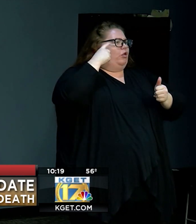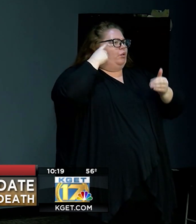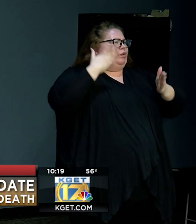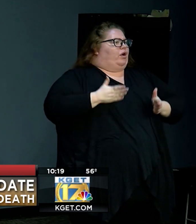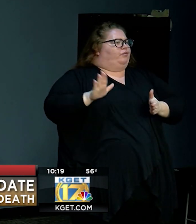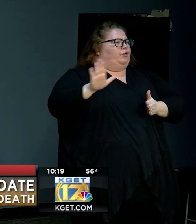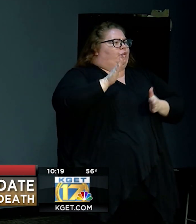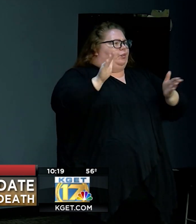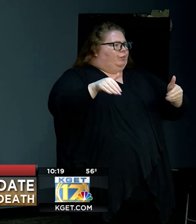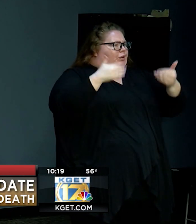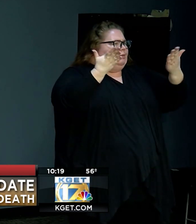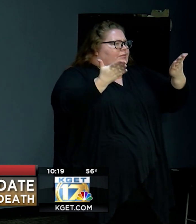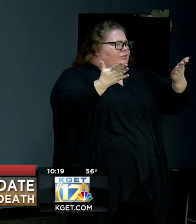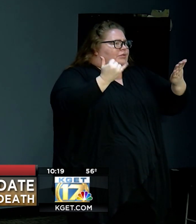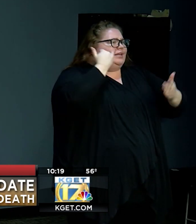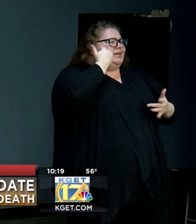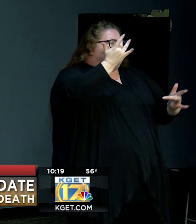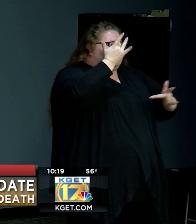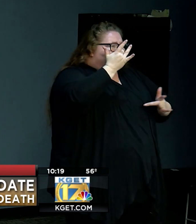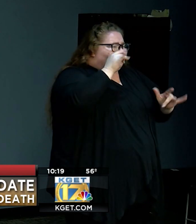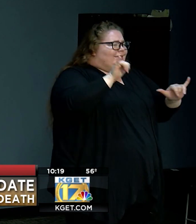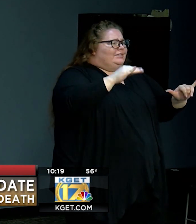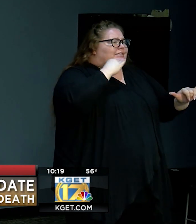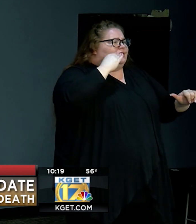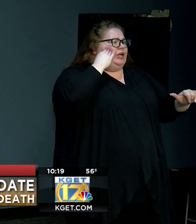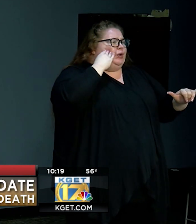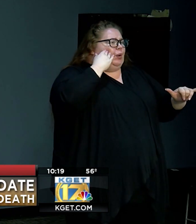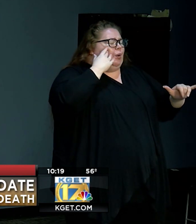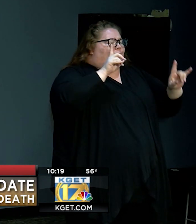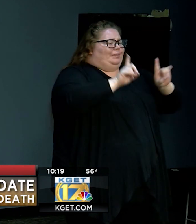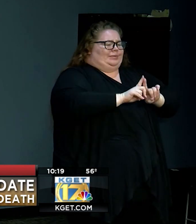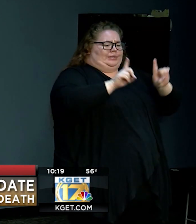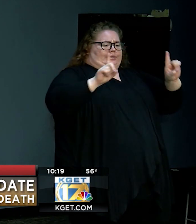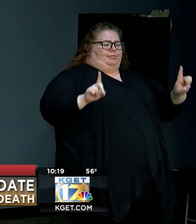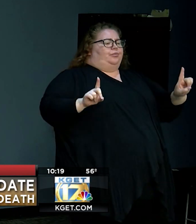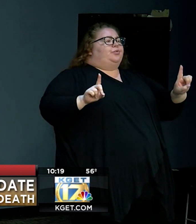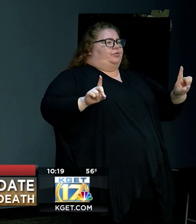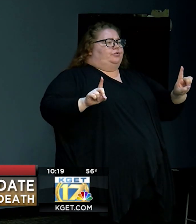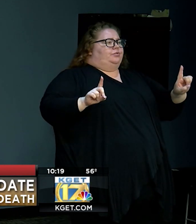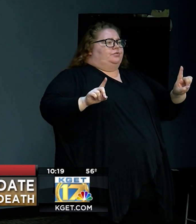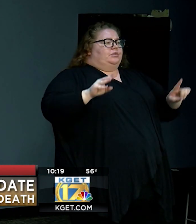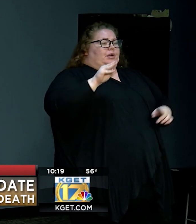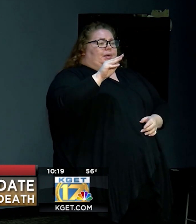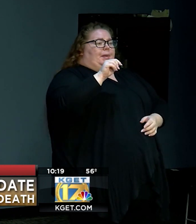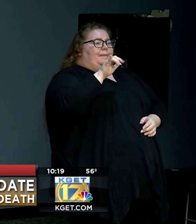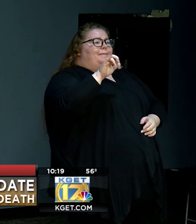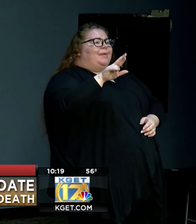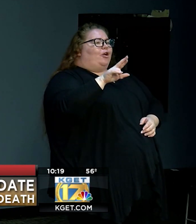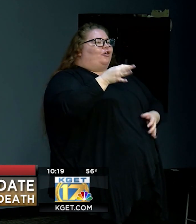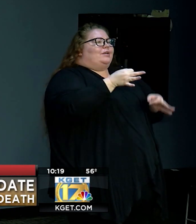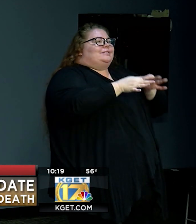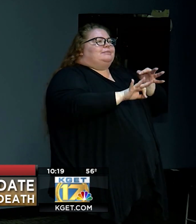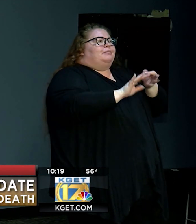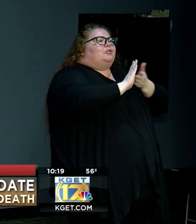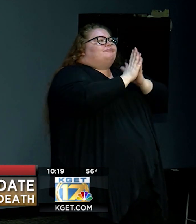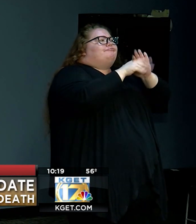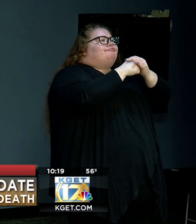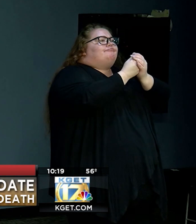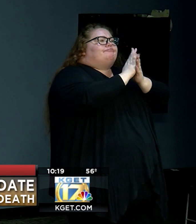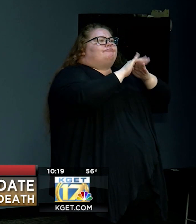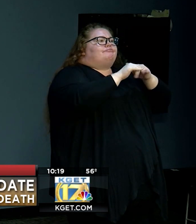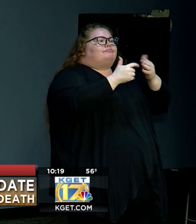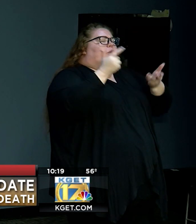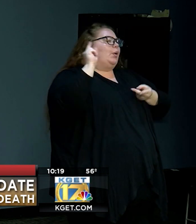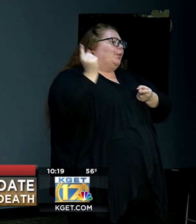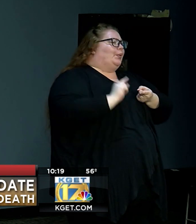to stay at home when you're sick and stay apart. And as the mayor also said, simple hand washing dramatically reduces